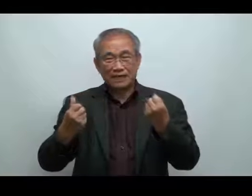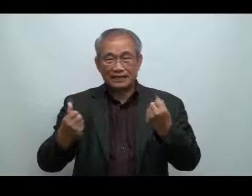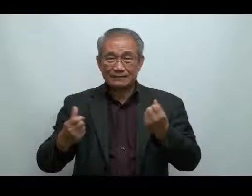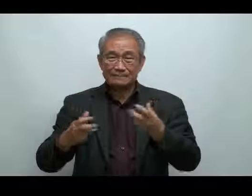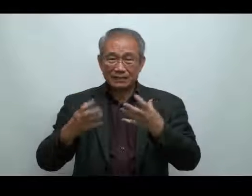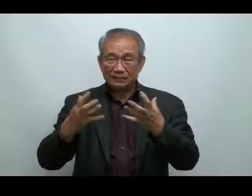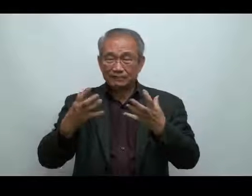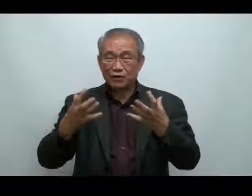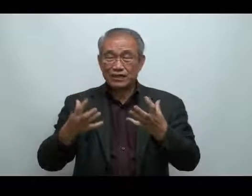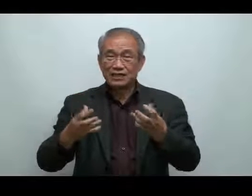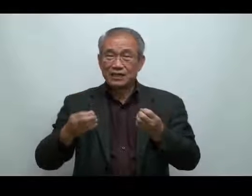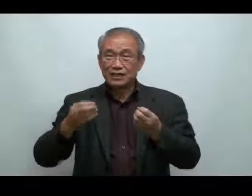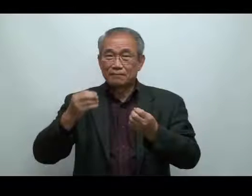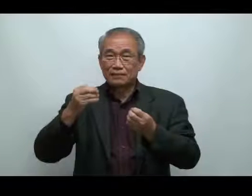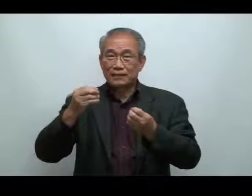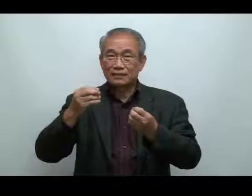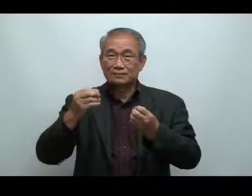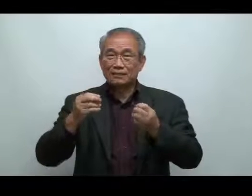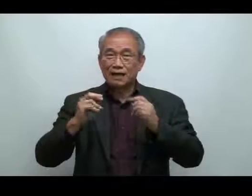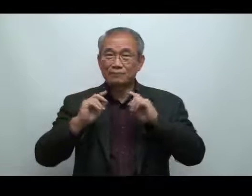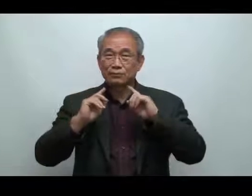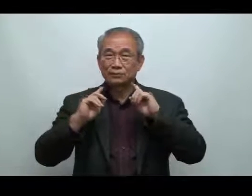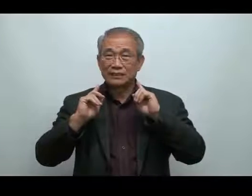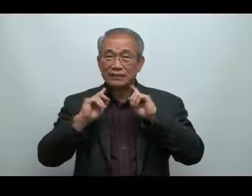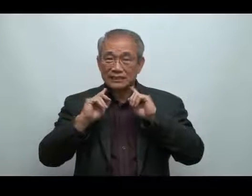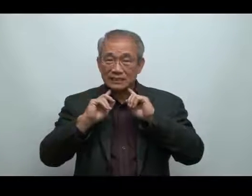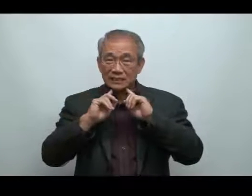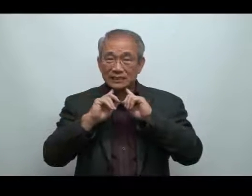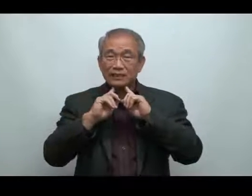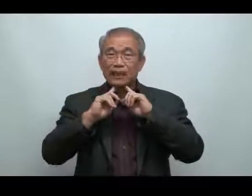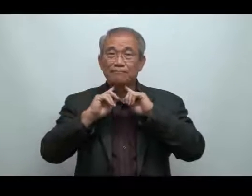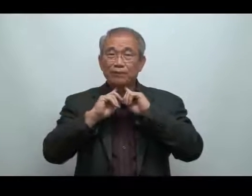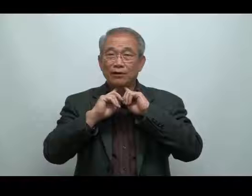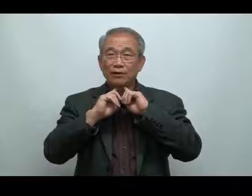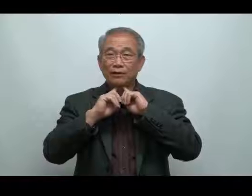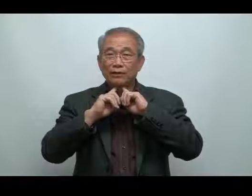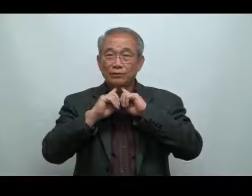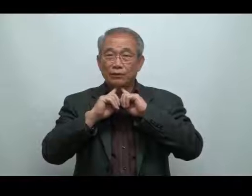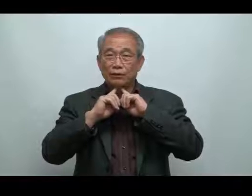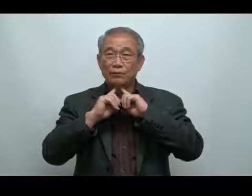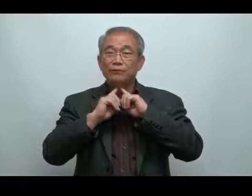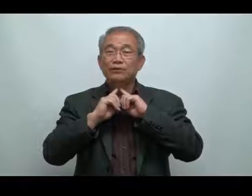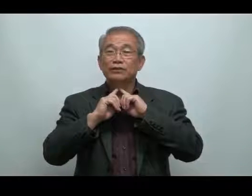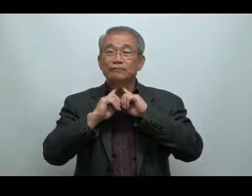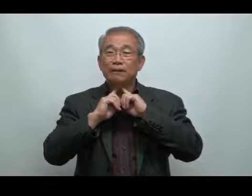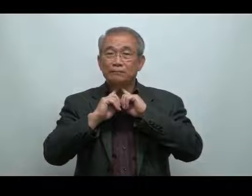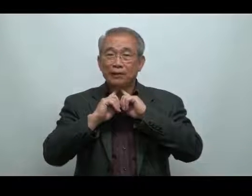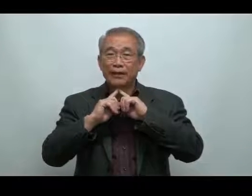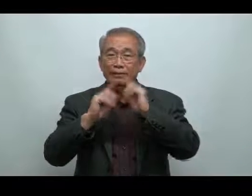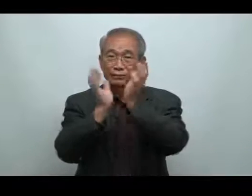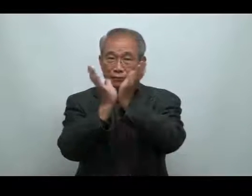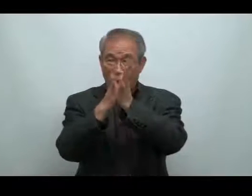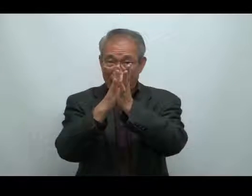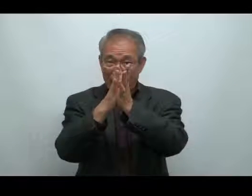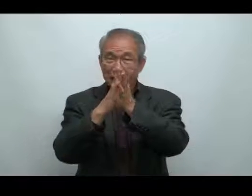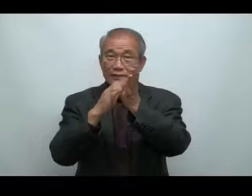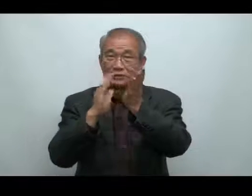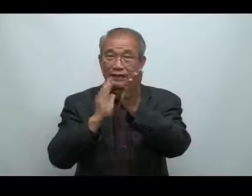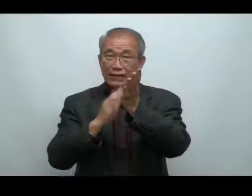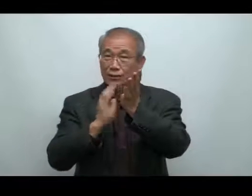yet deep voice, but yet sometimes it would easily employ your mucous membrane to grind. It will get